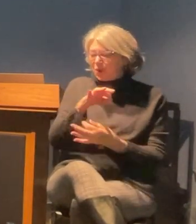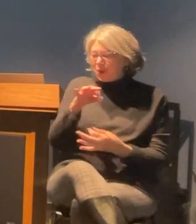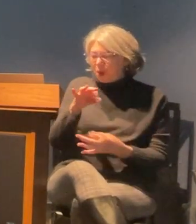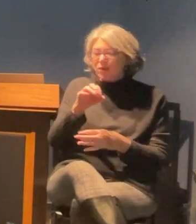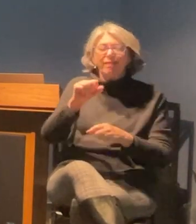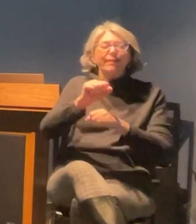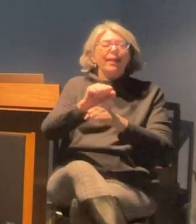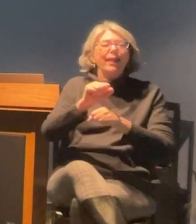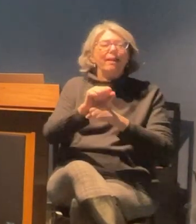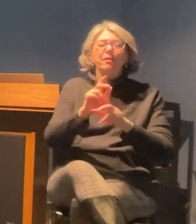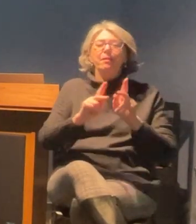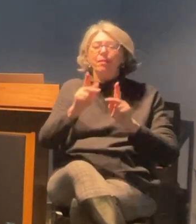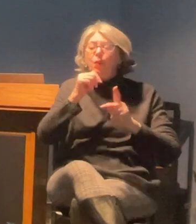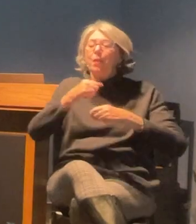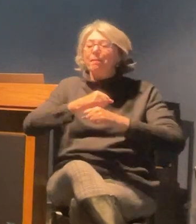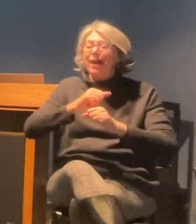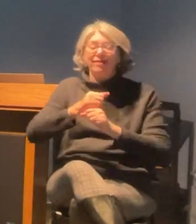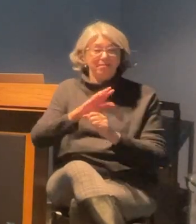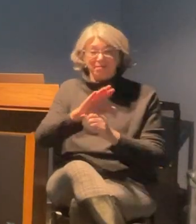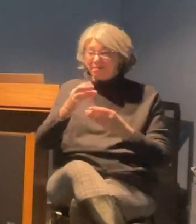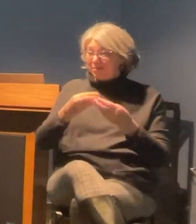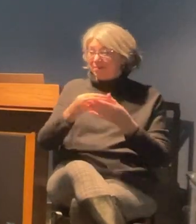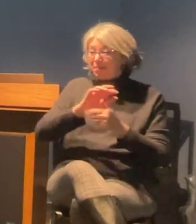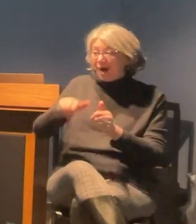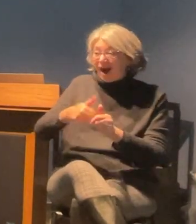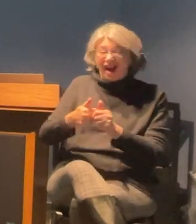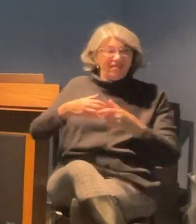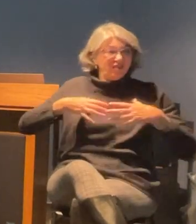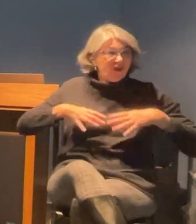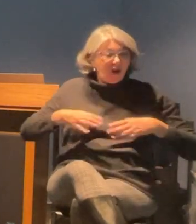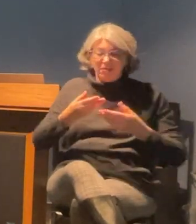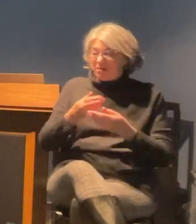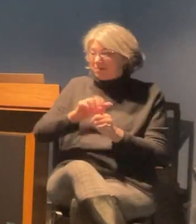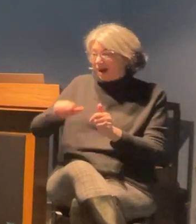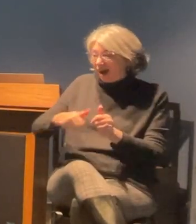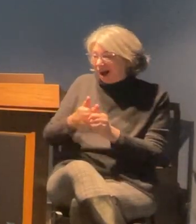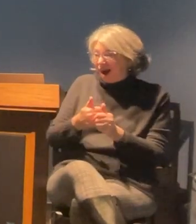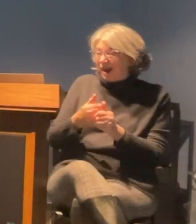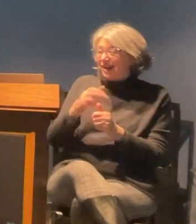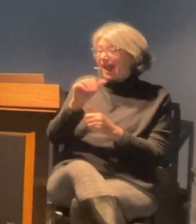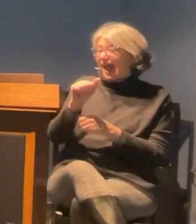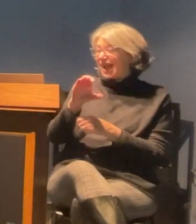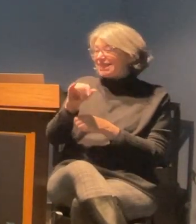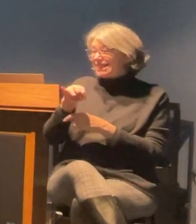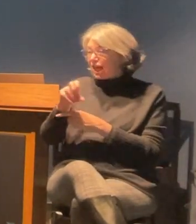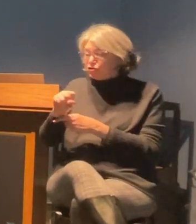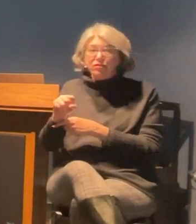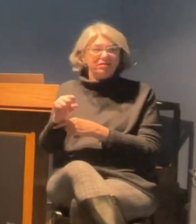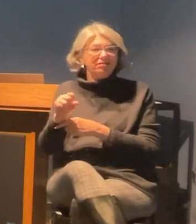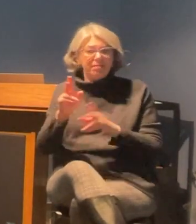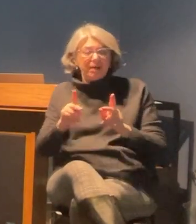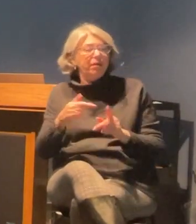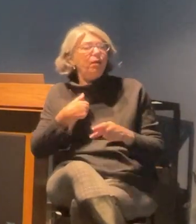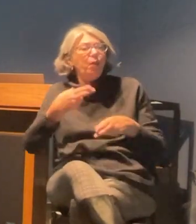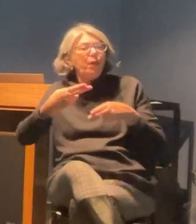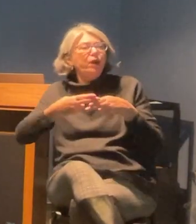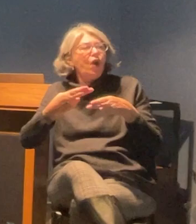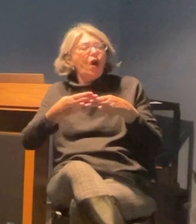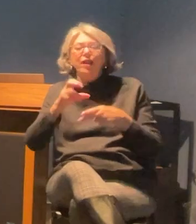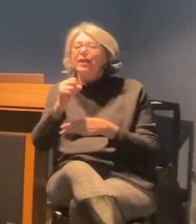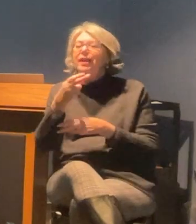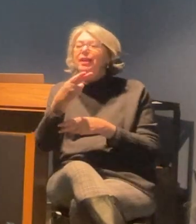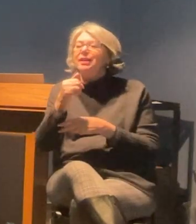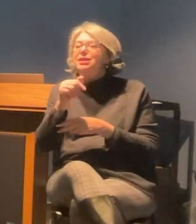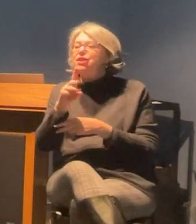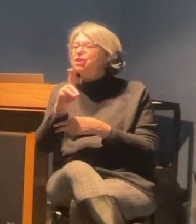labor of the people who made these garments, these accessories. Sometimes in our world we call it shadow